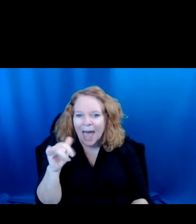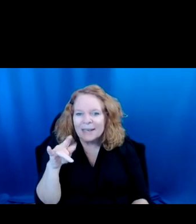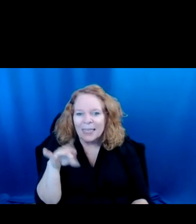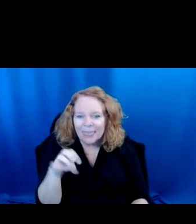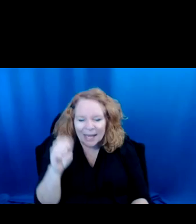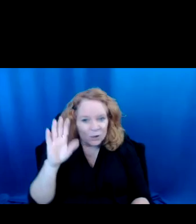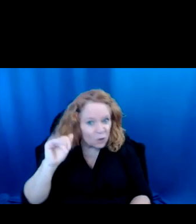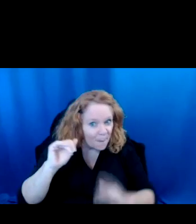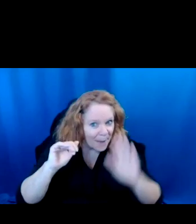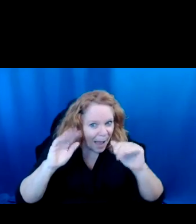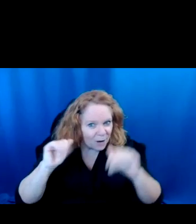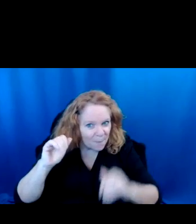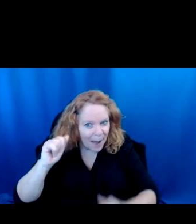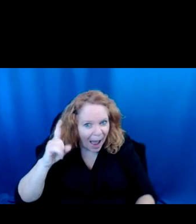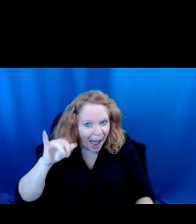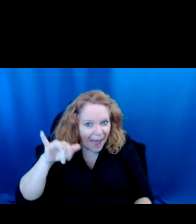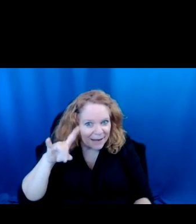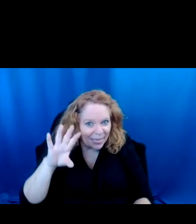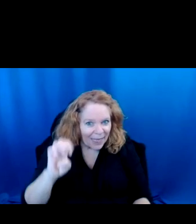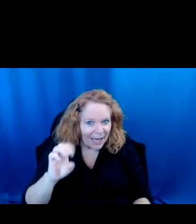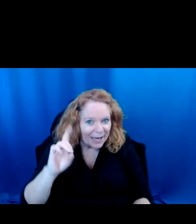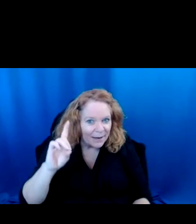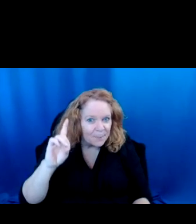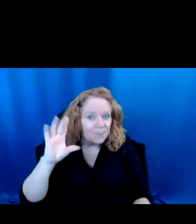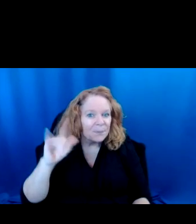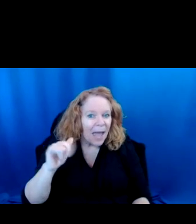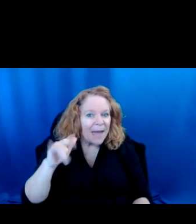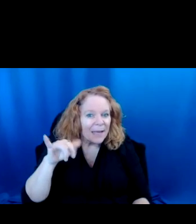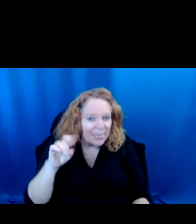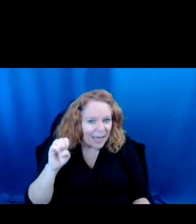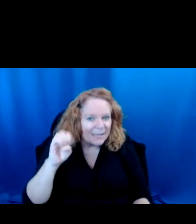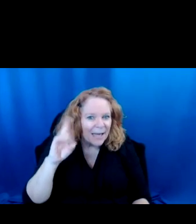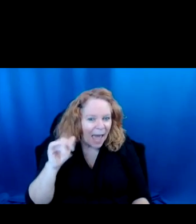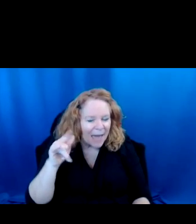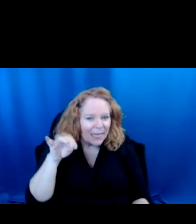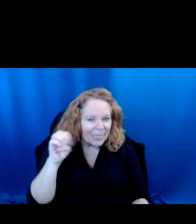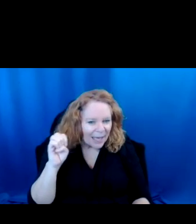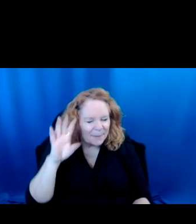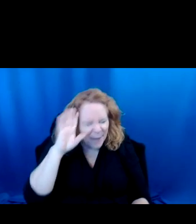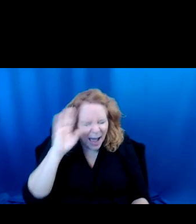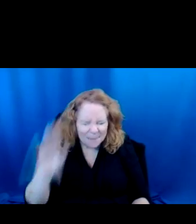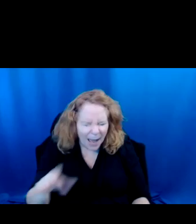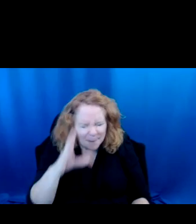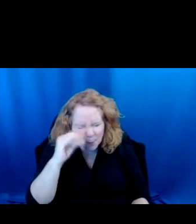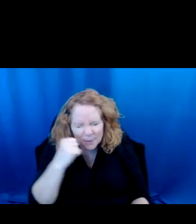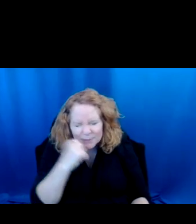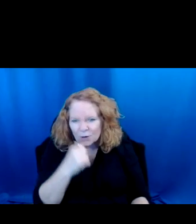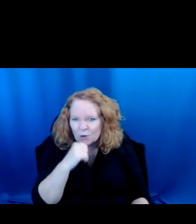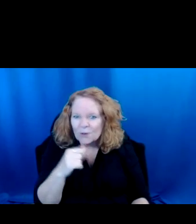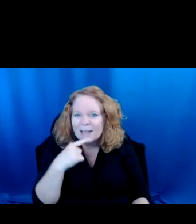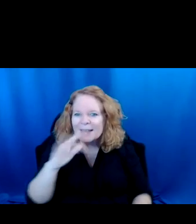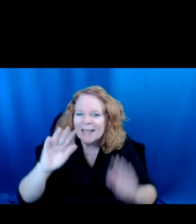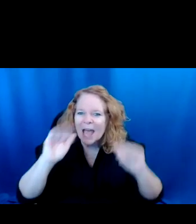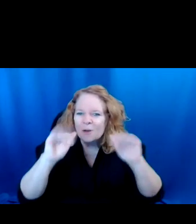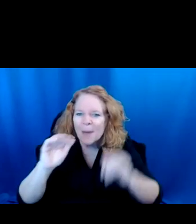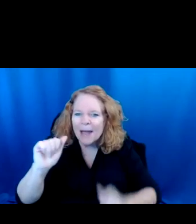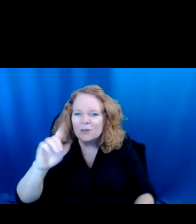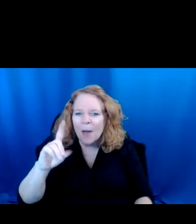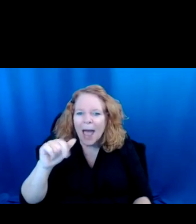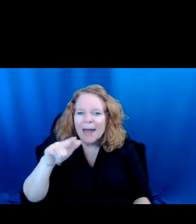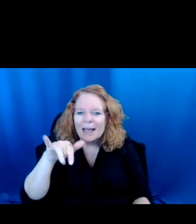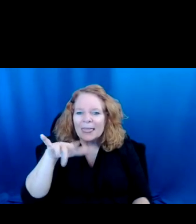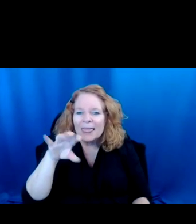goodbye, goodbye. Adelaide, Adelaide, Adelaide, goodbye, goodbye, goodbye. Adelaide, boys and girls, say goodbye to